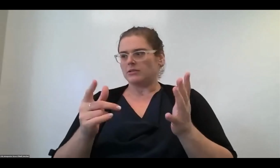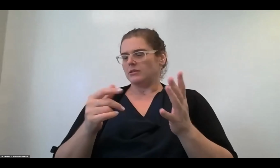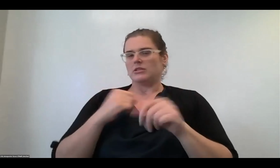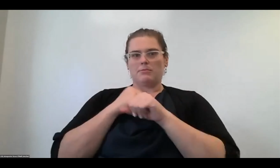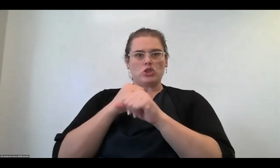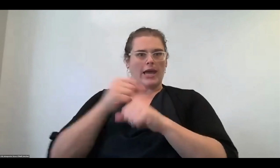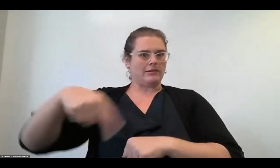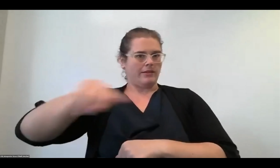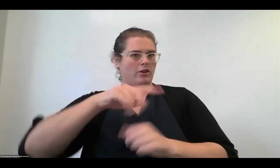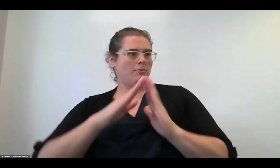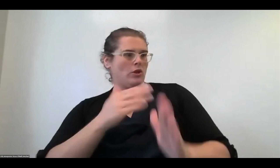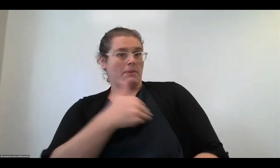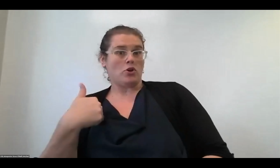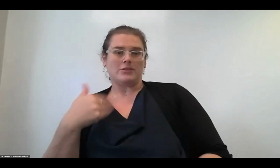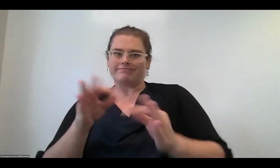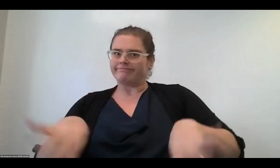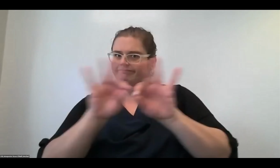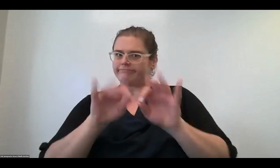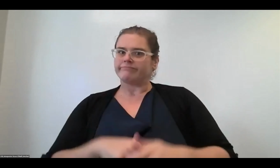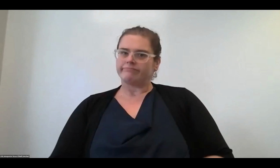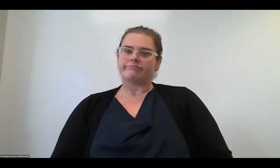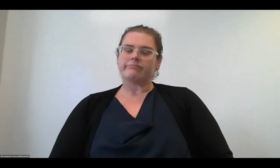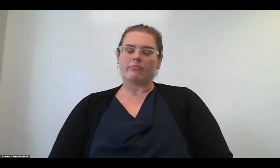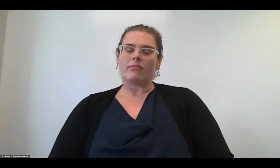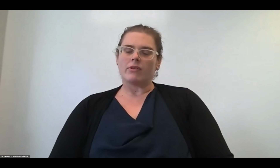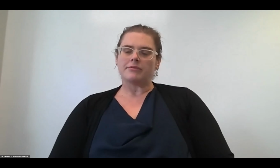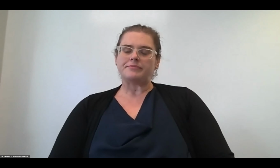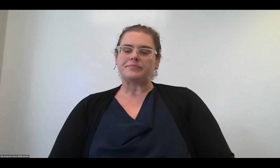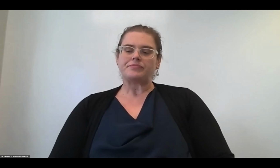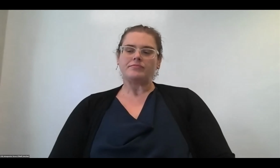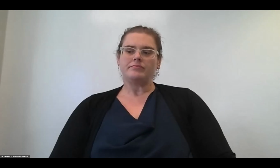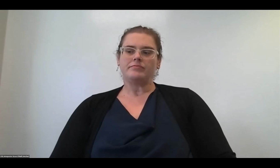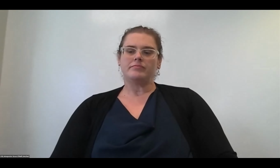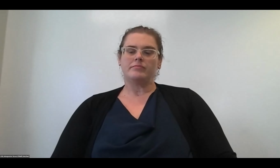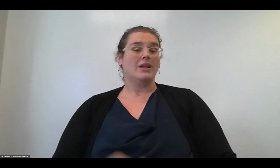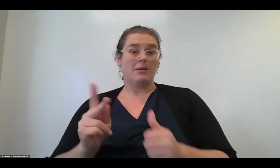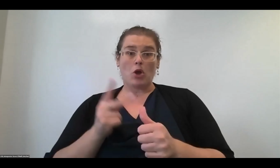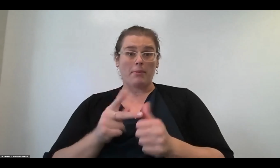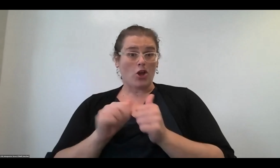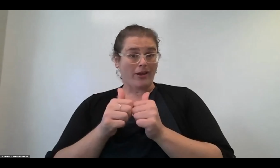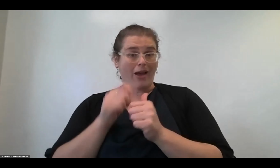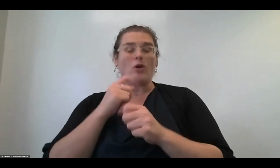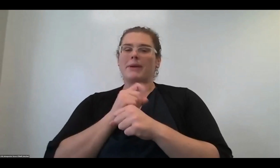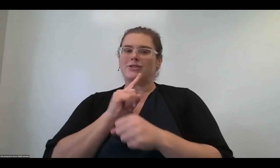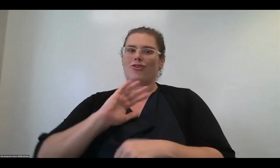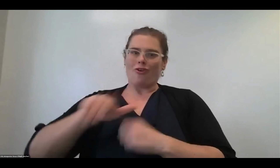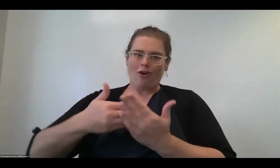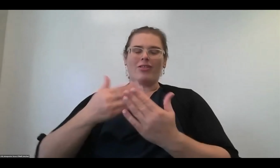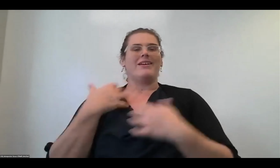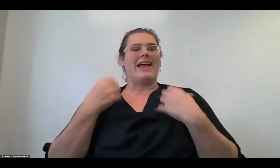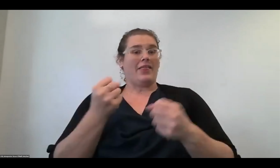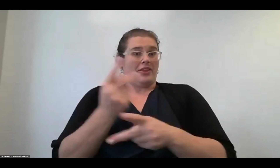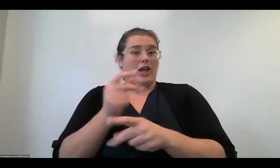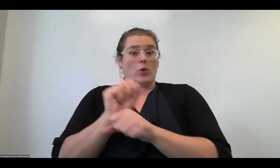members from that. And one way is ensuring our healthcare workers are using all precautions,